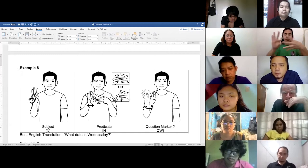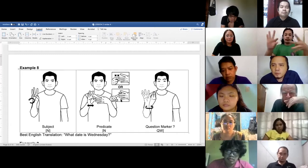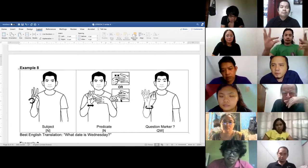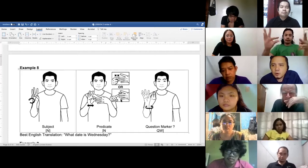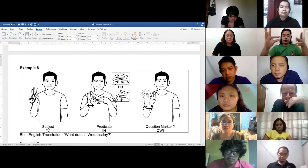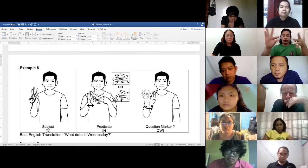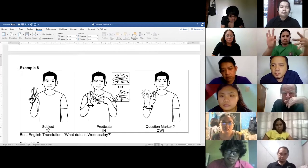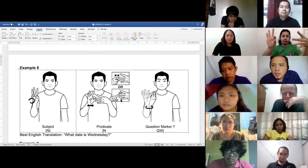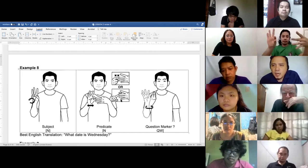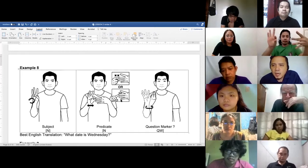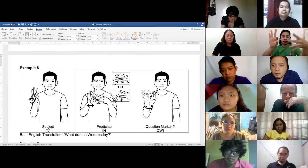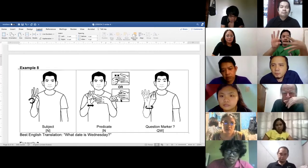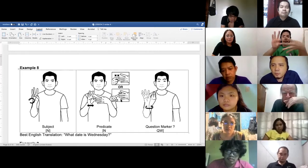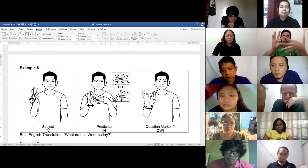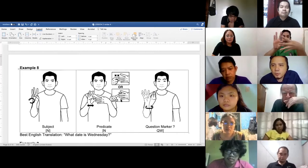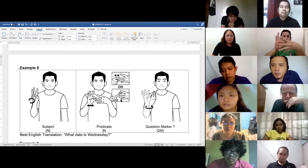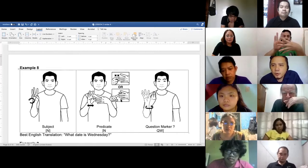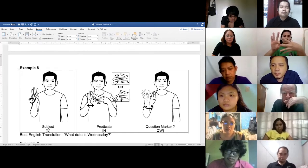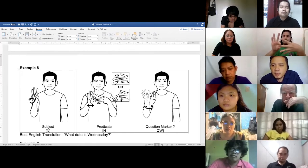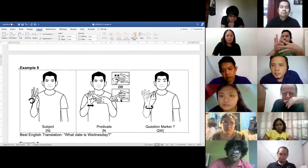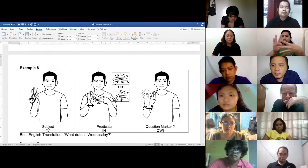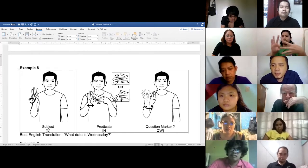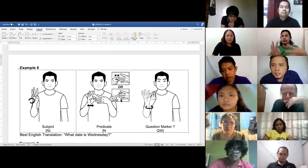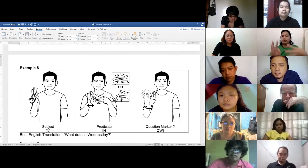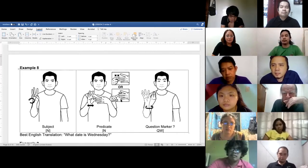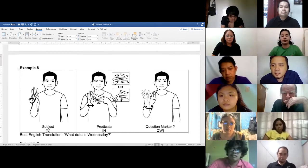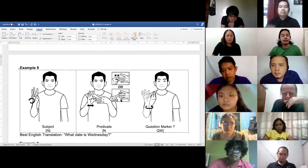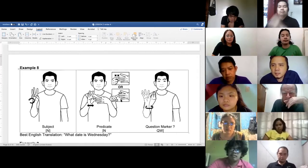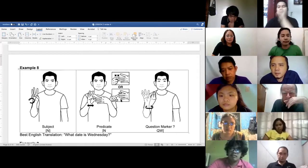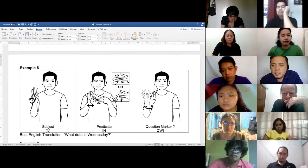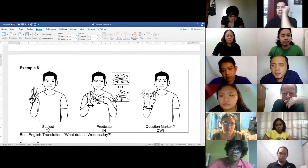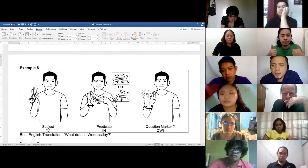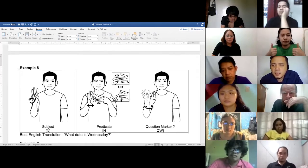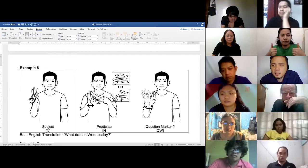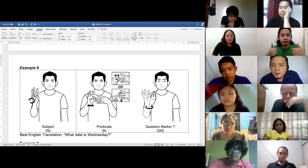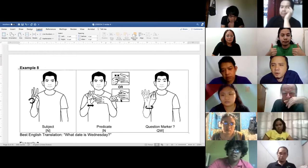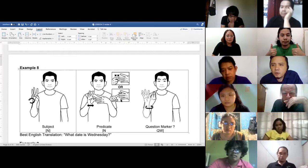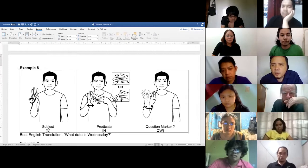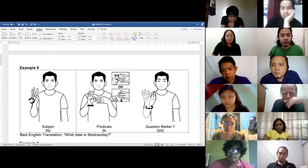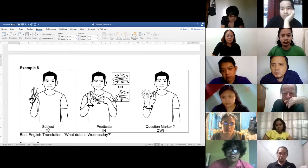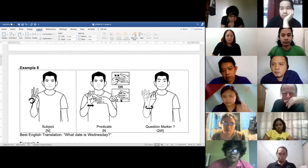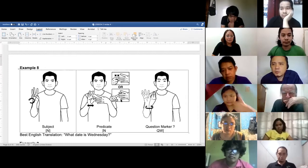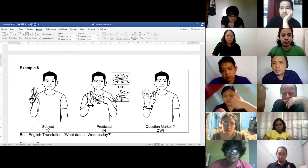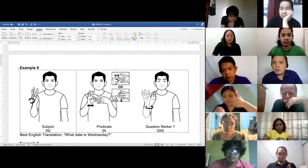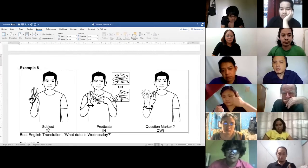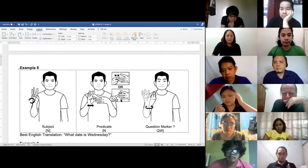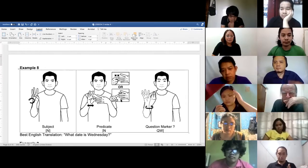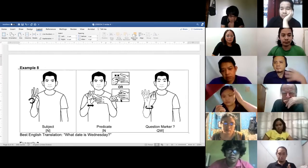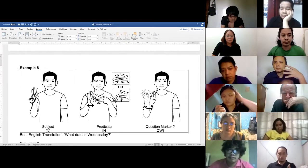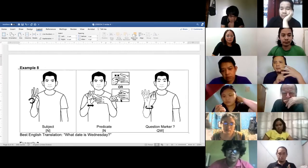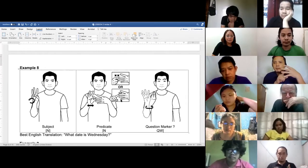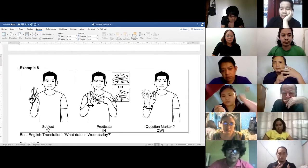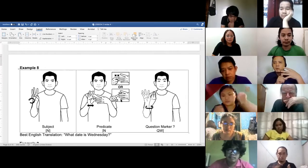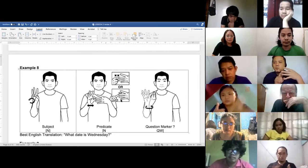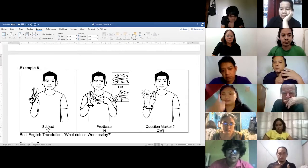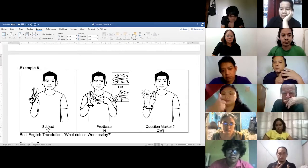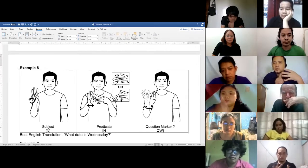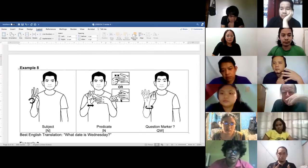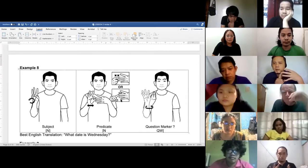vote where we're going to indicate the day according to the week of the